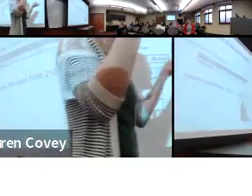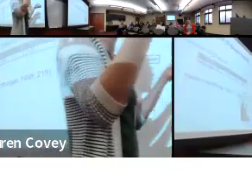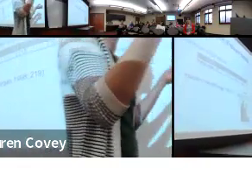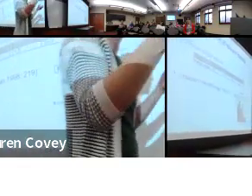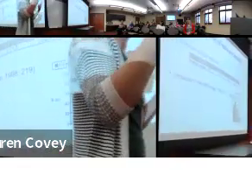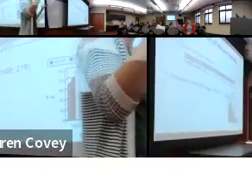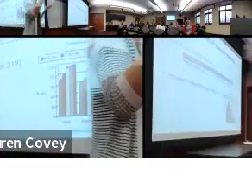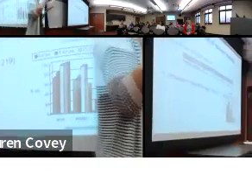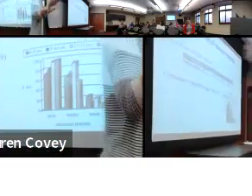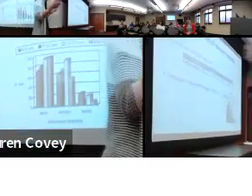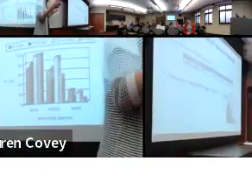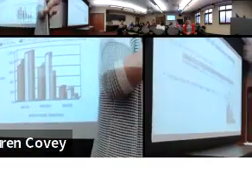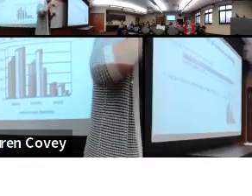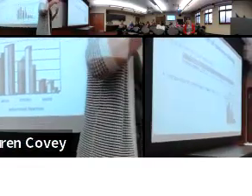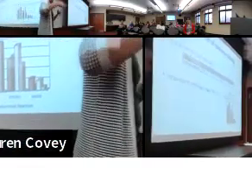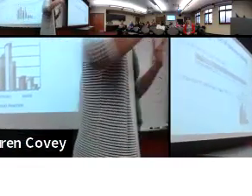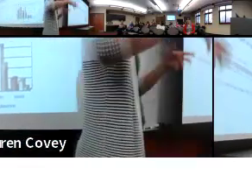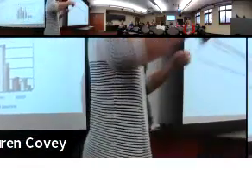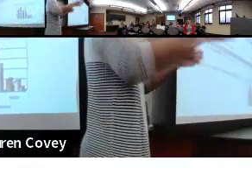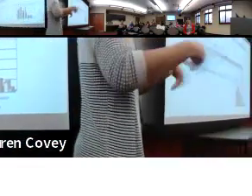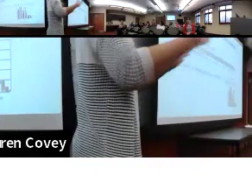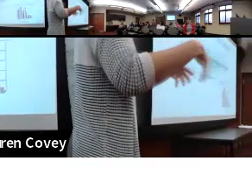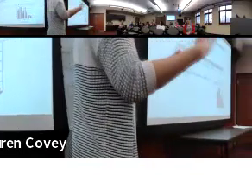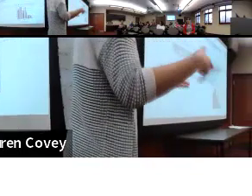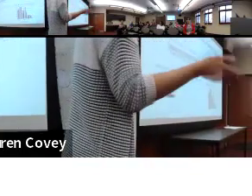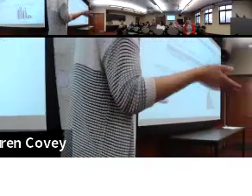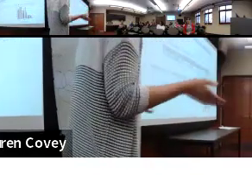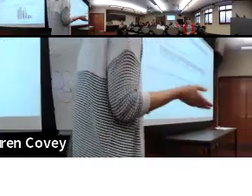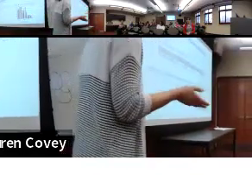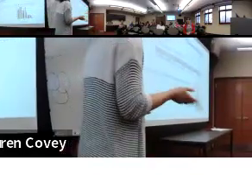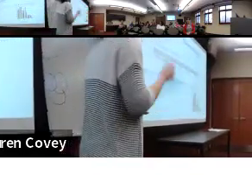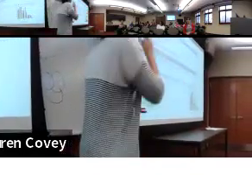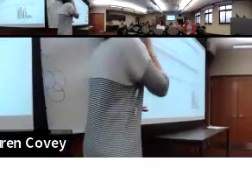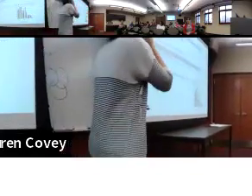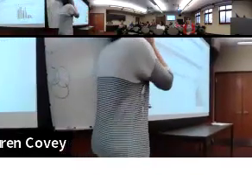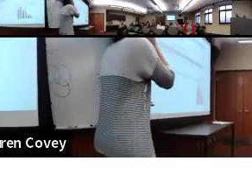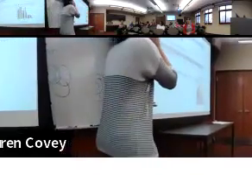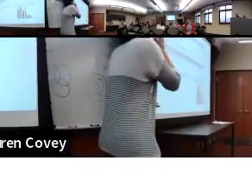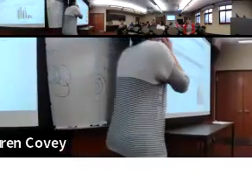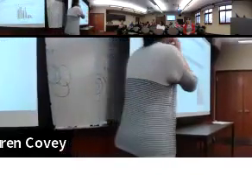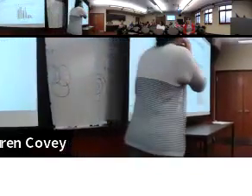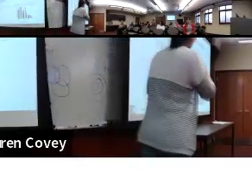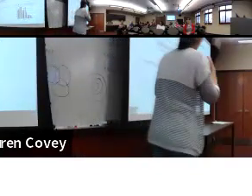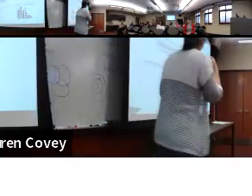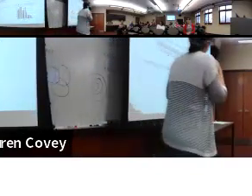your story structure or some part of it, how do you talk about the people who are making up the action in your story?